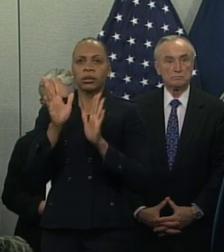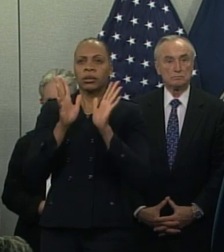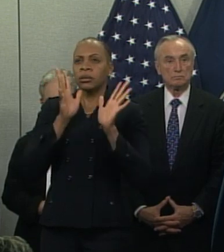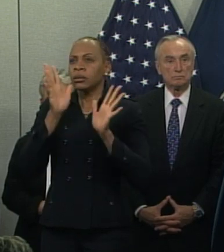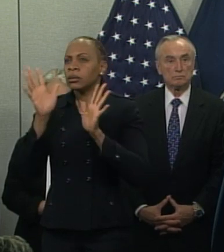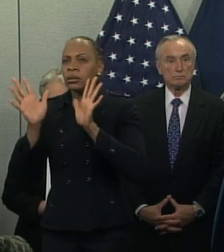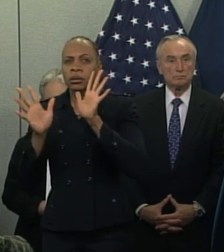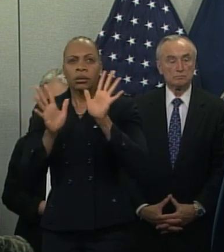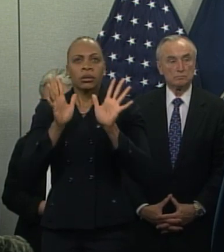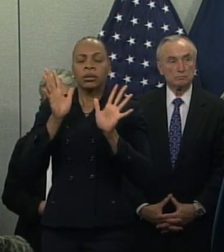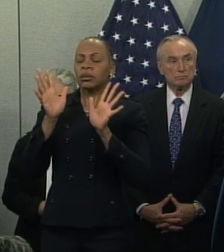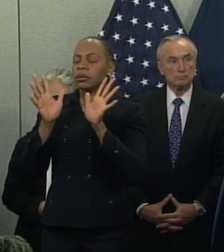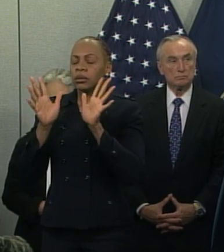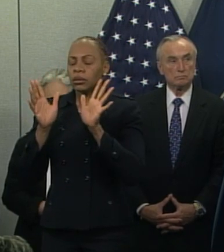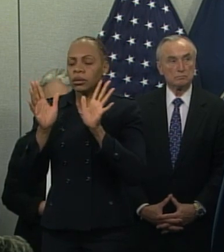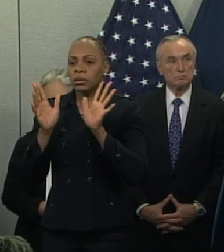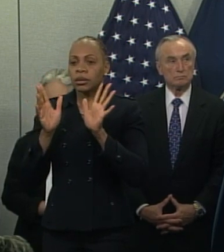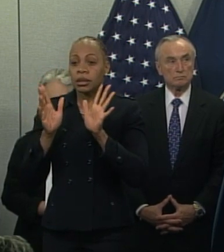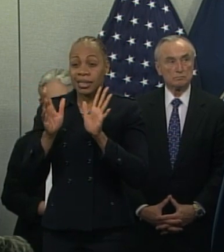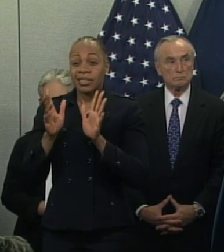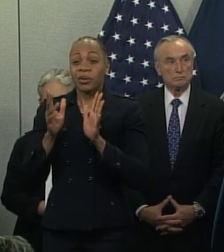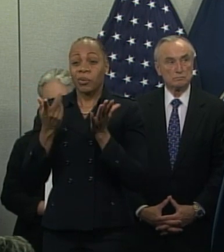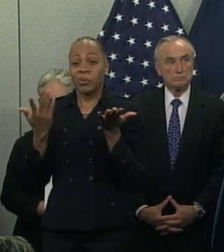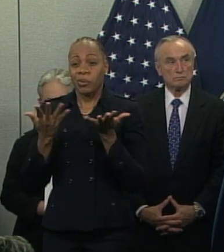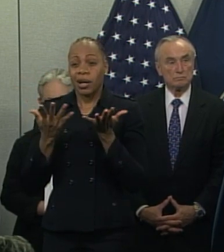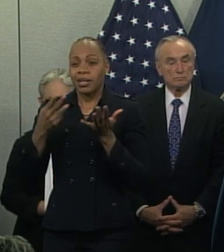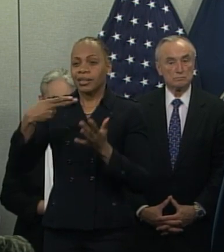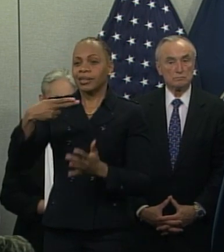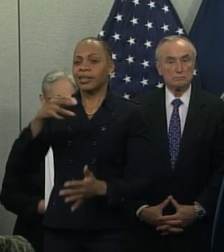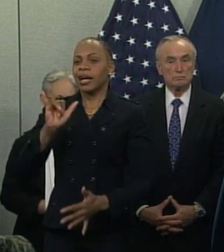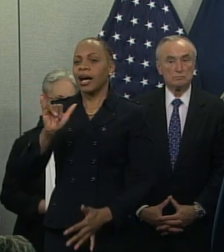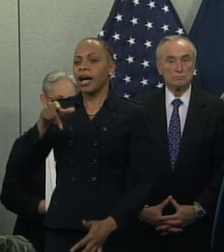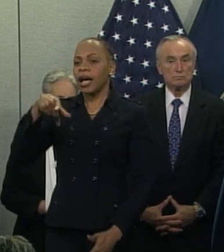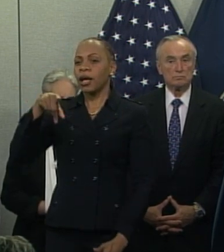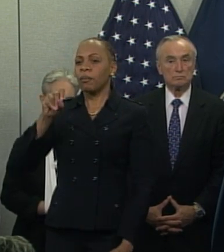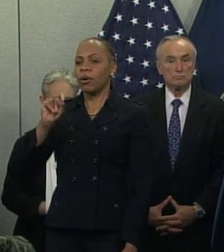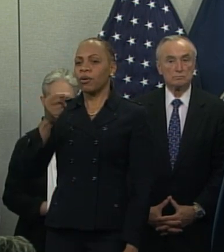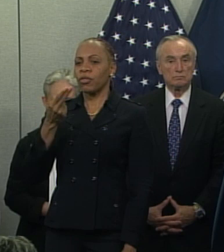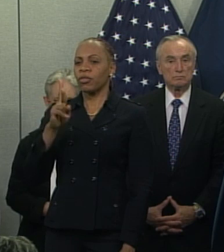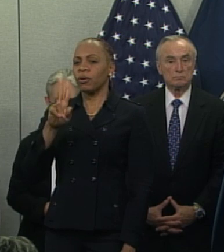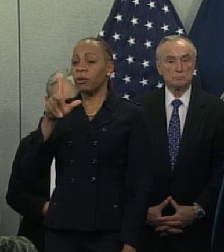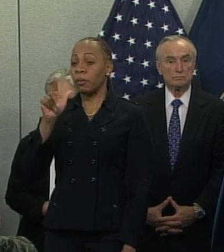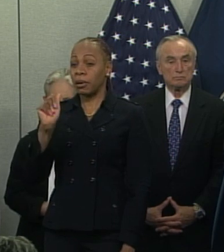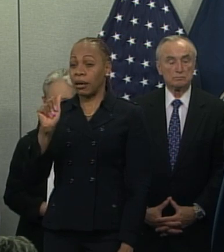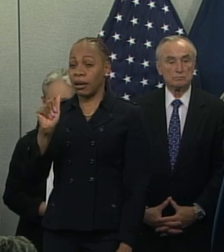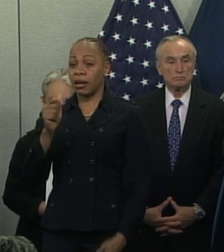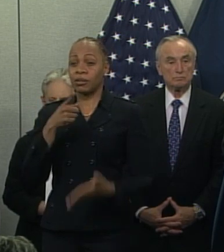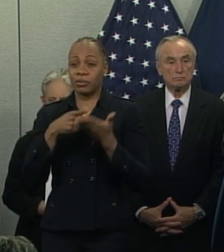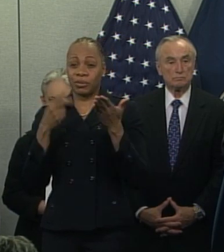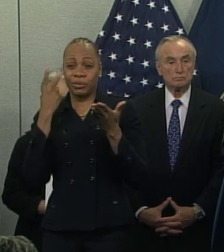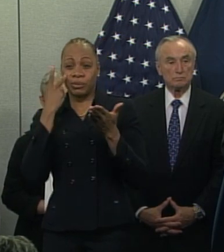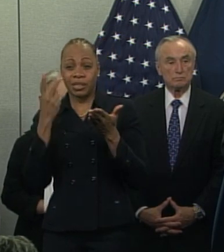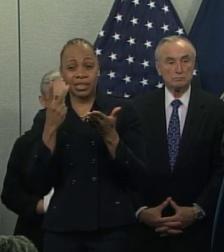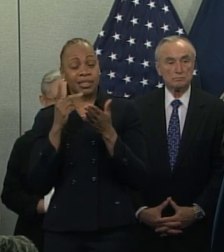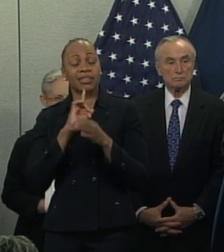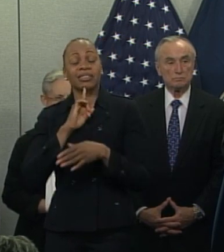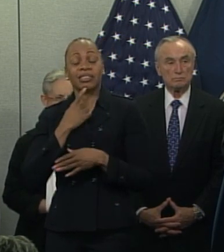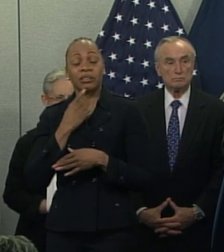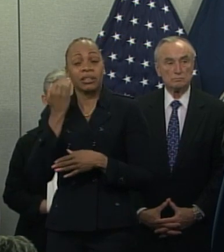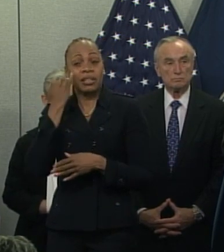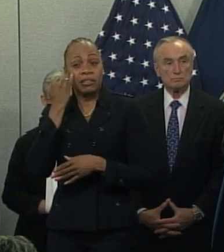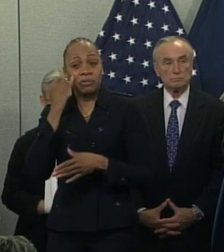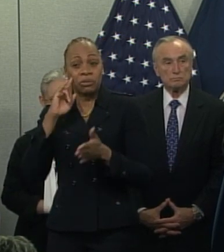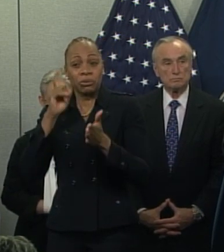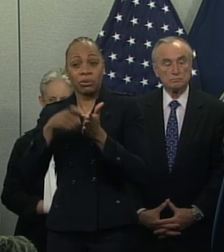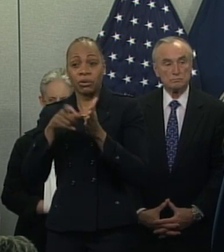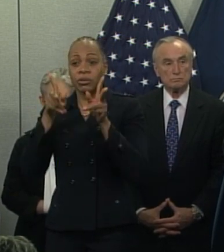disoriented, this could be a sign of hypothermia. And please take those signs seriously. If you see someone in that situation,